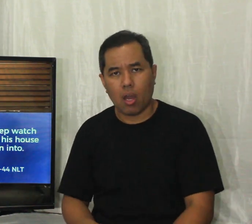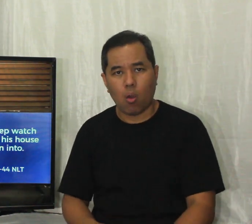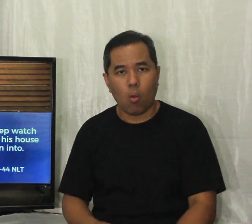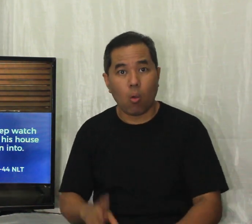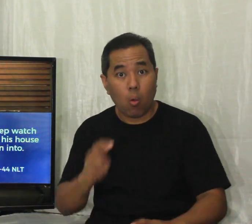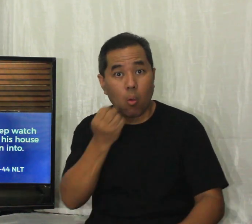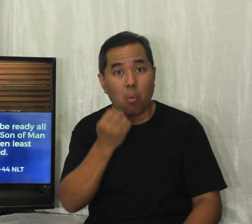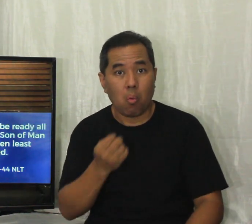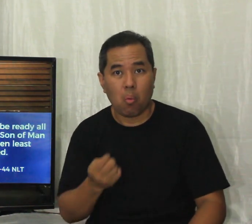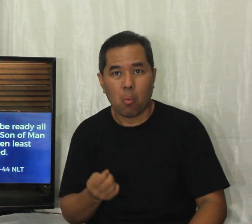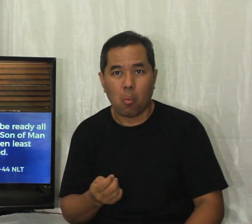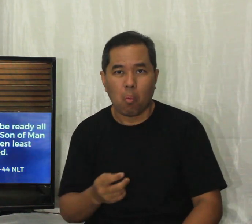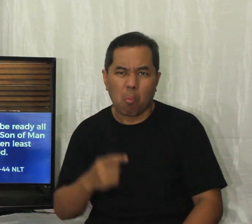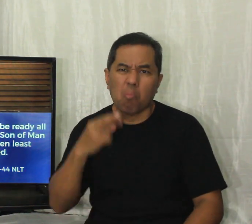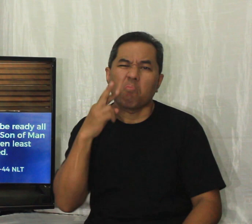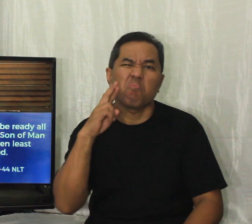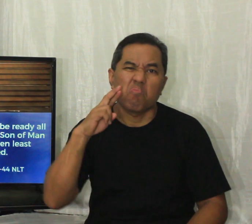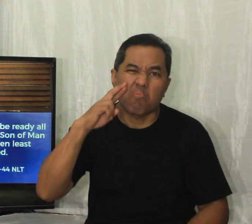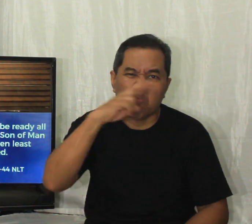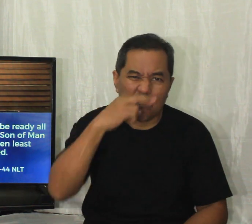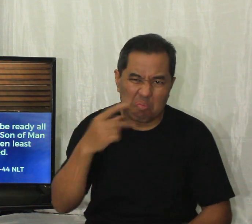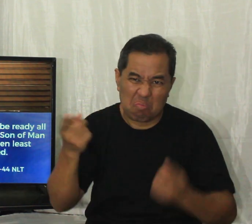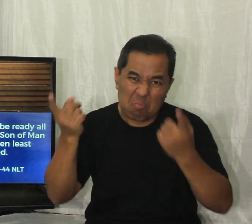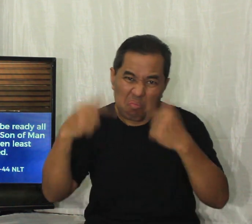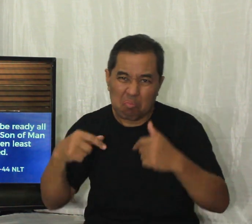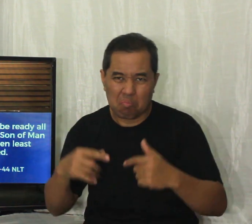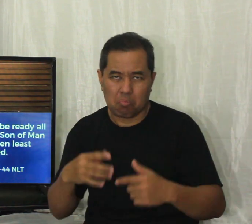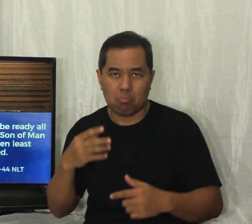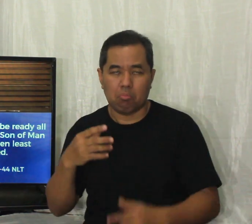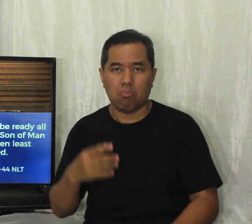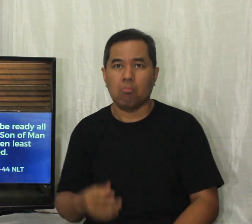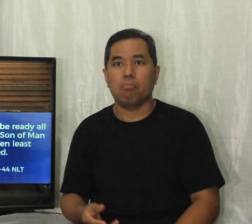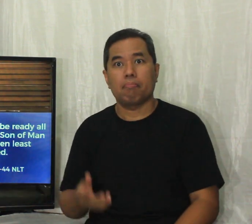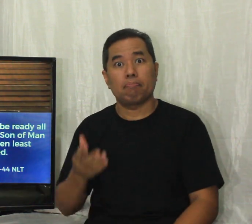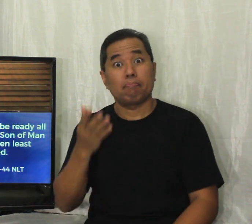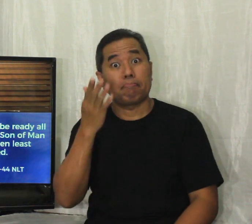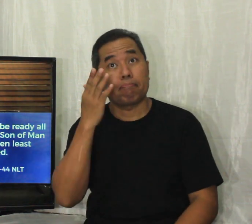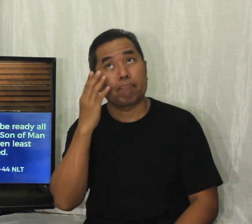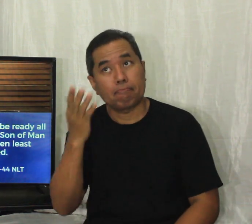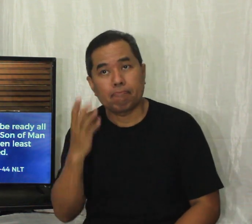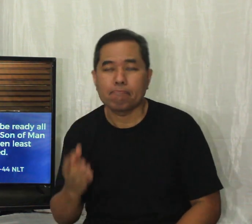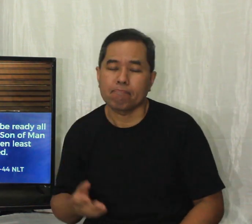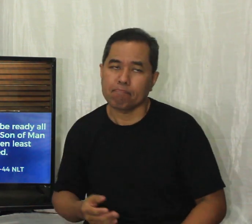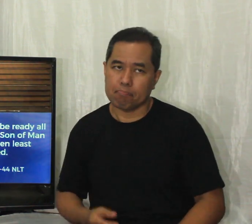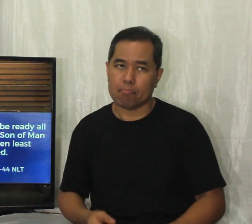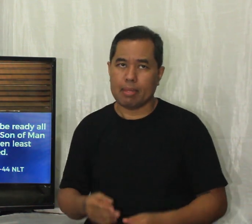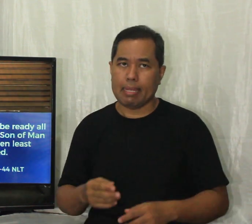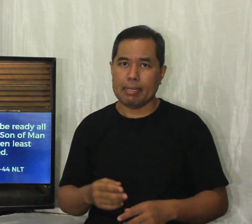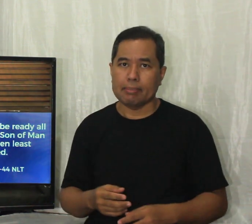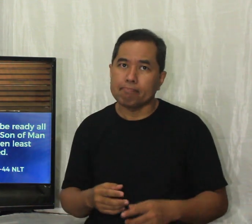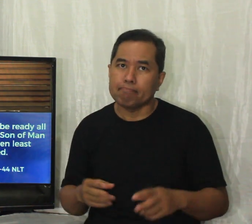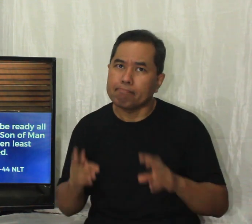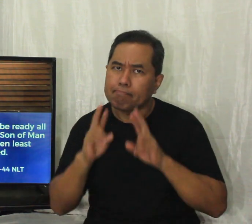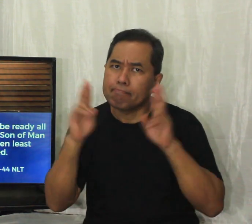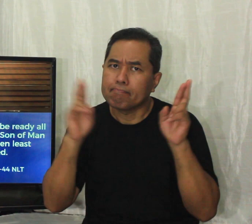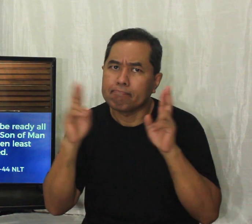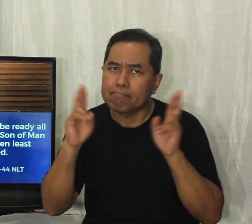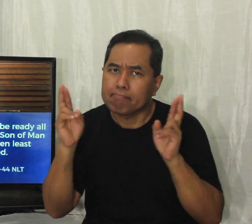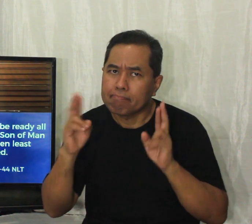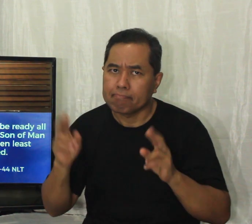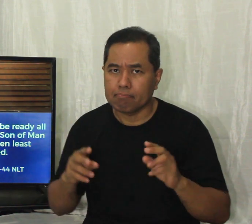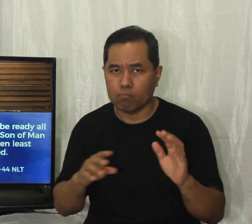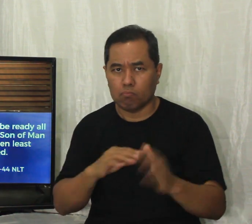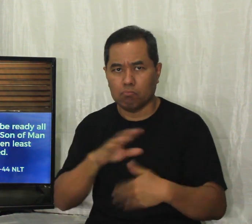be broken into. No, he's not going to do that. You also must be ready all the